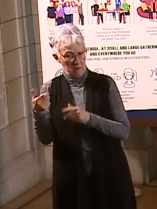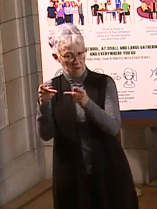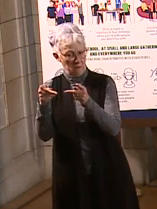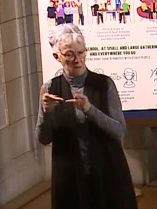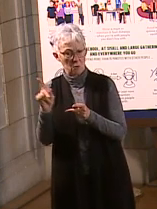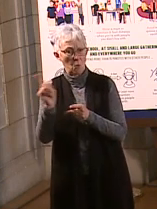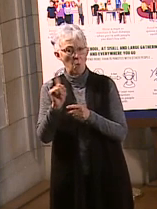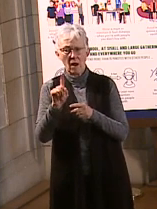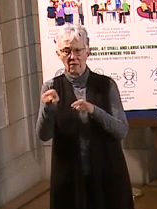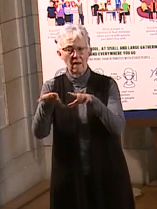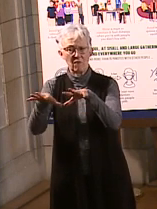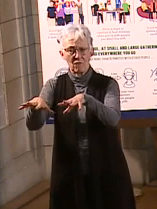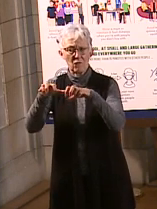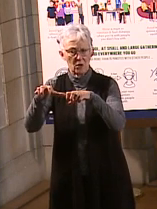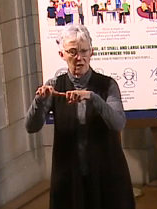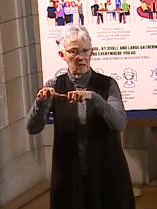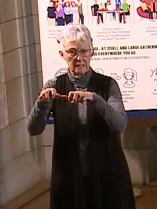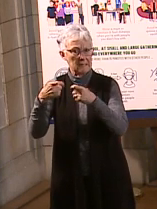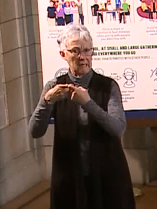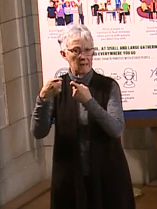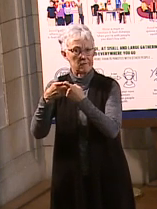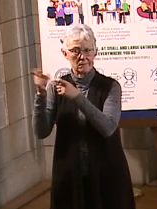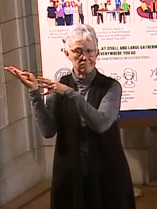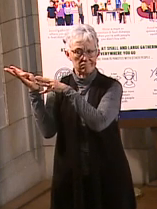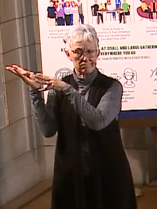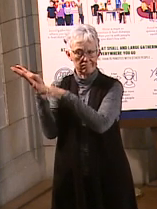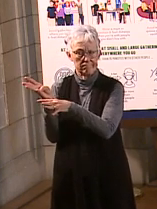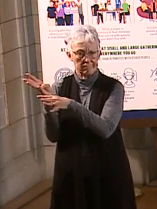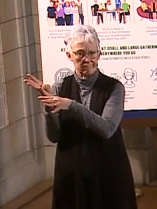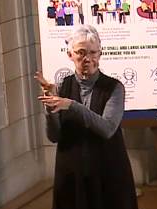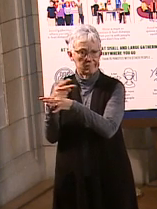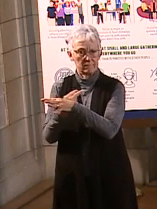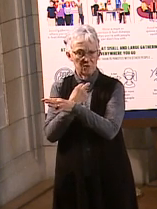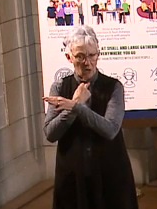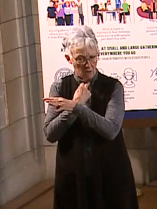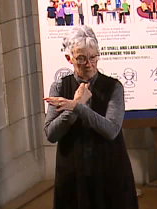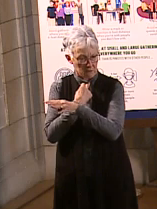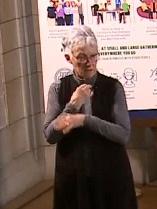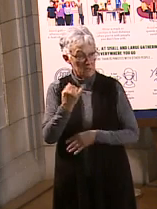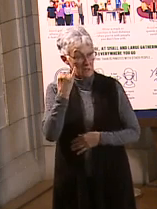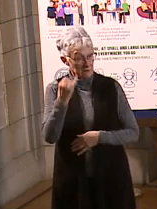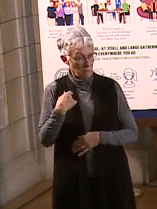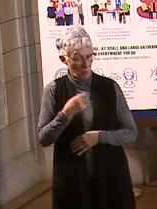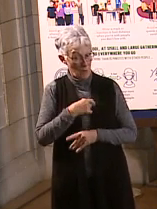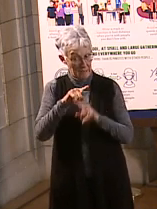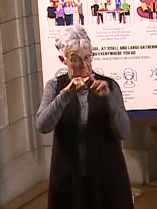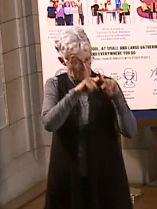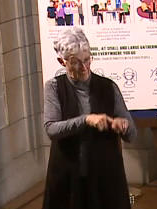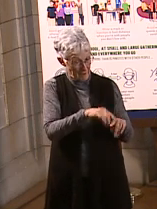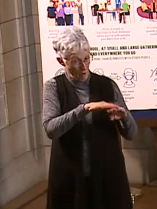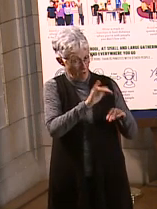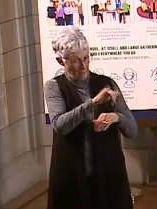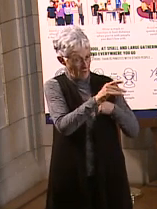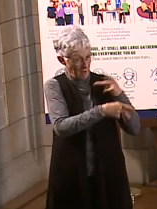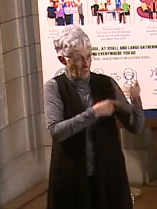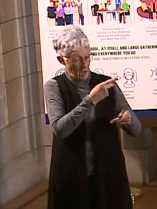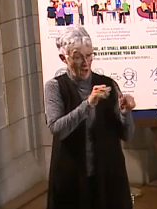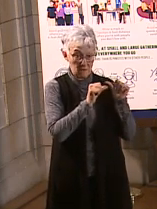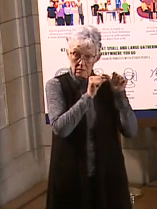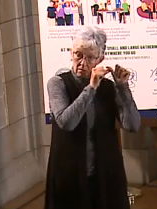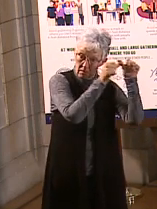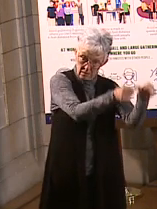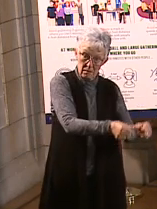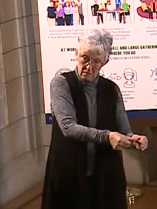if we are too reliant on those sources, then we're going to see these types of rolling blackouts. And you can just imagine if